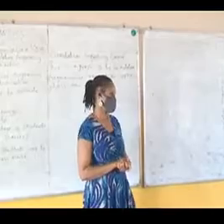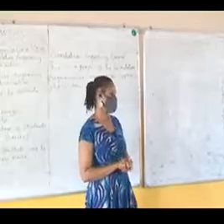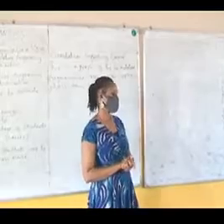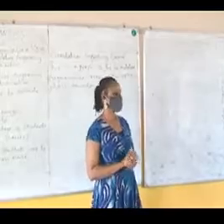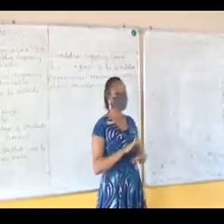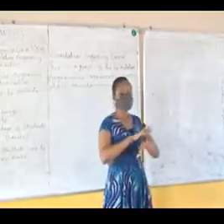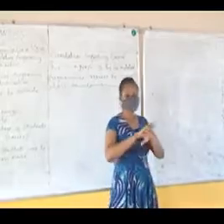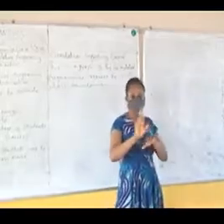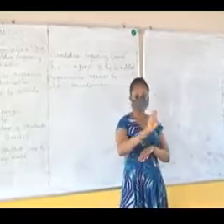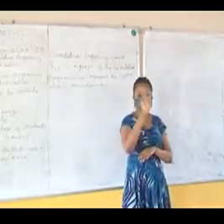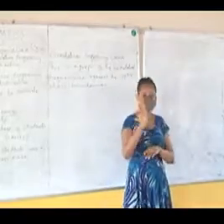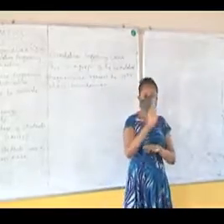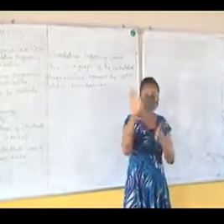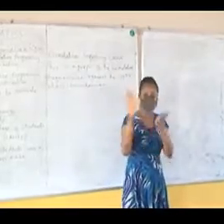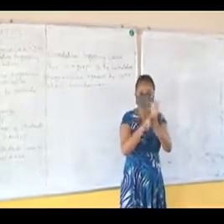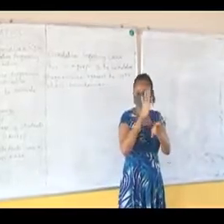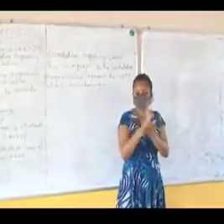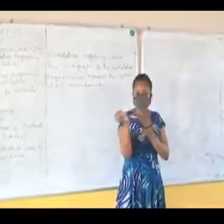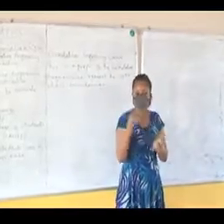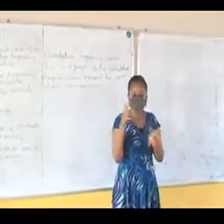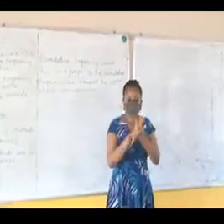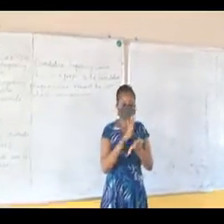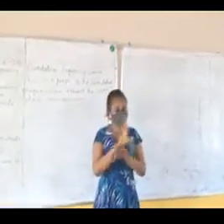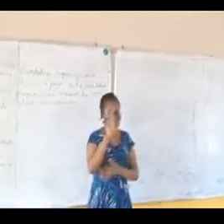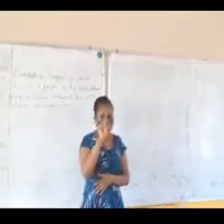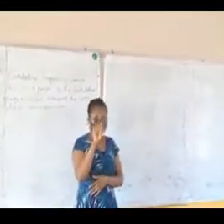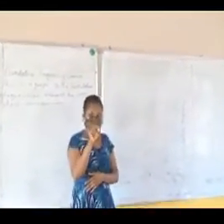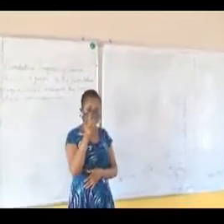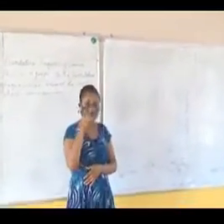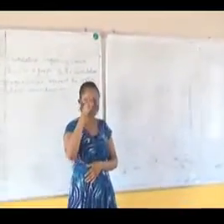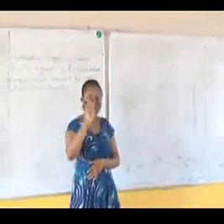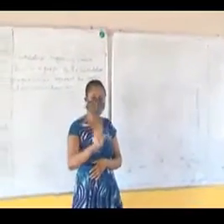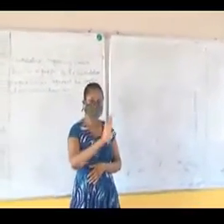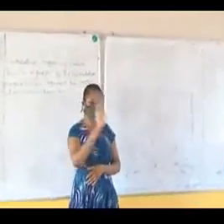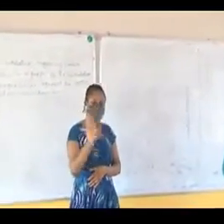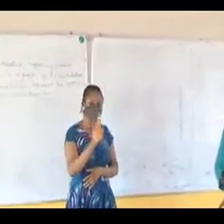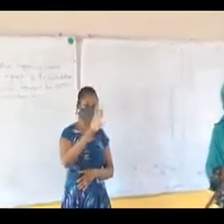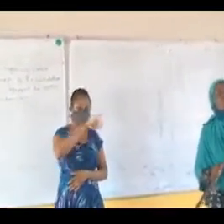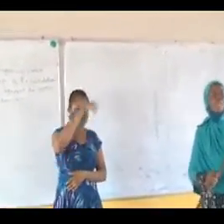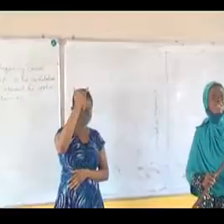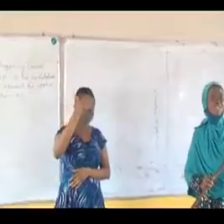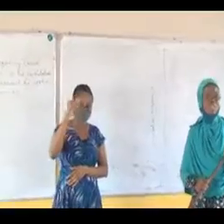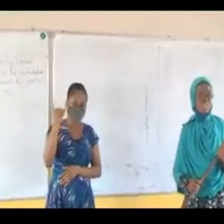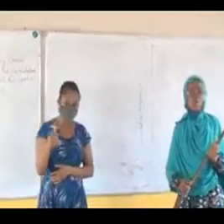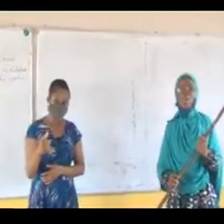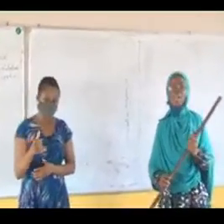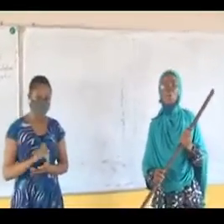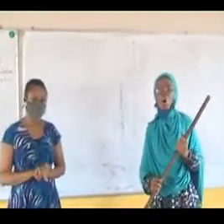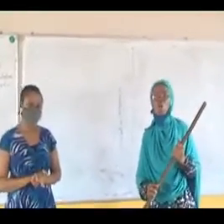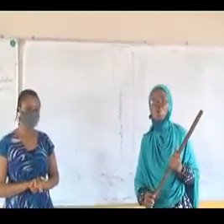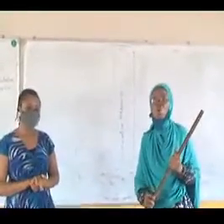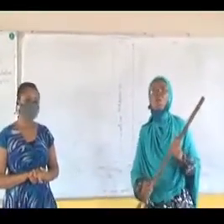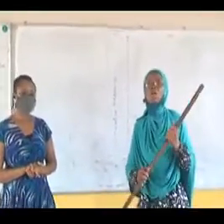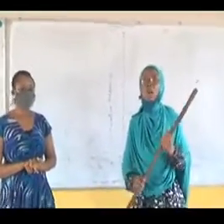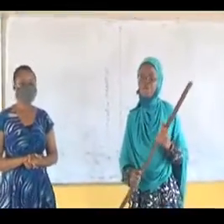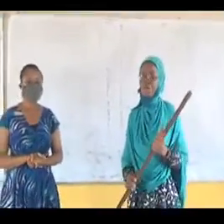sheet, because that is what most candidates do. You don't use play sheet when it